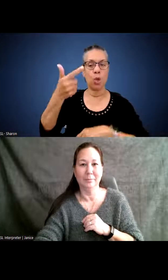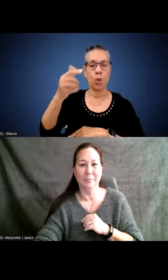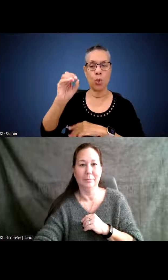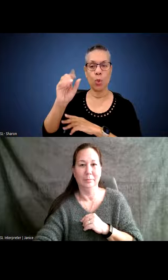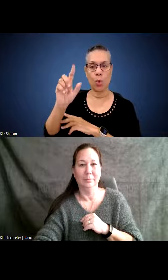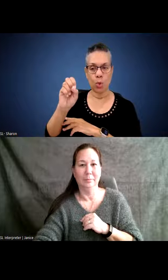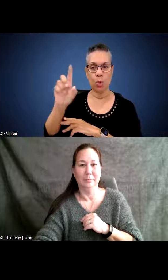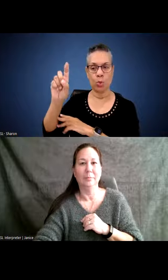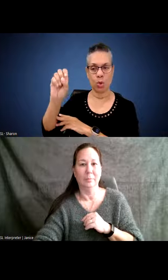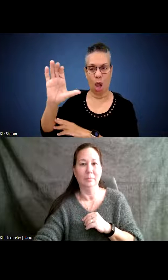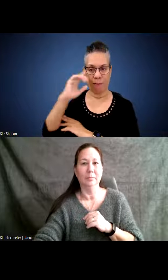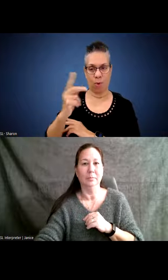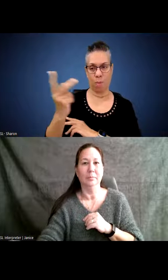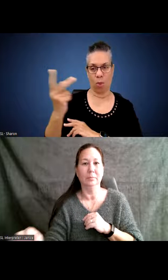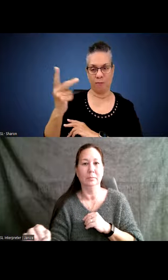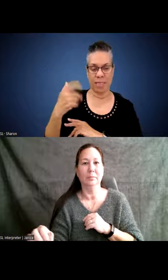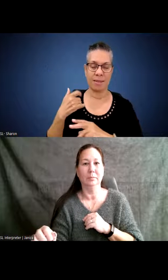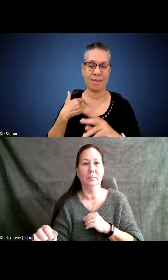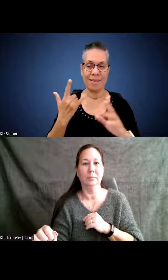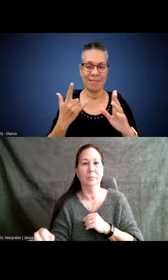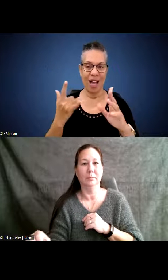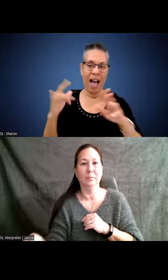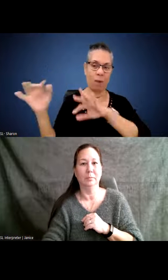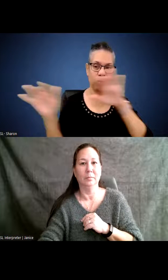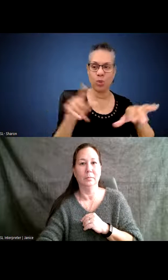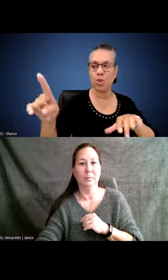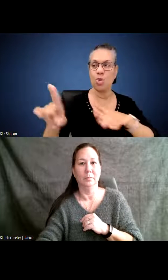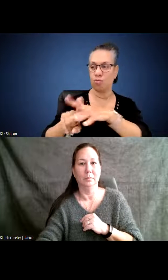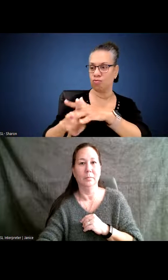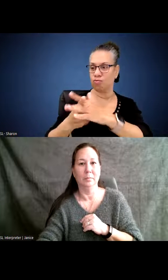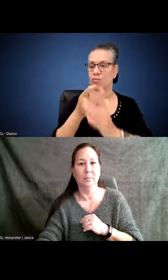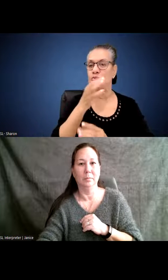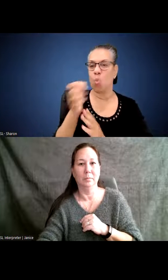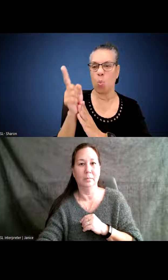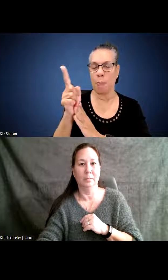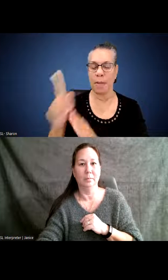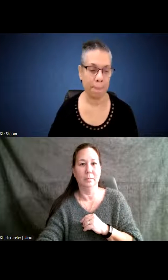yet. Okay. I'll let you know once there's Thank people you. in.